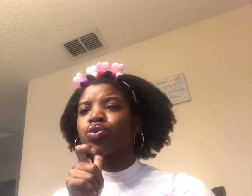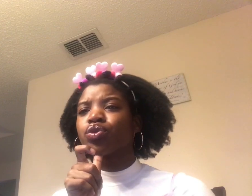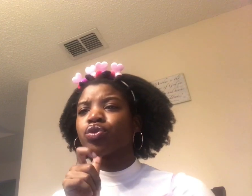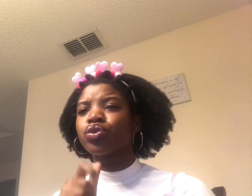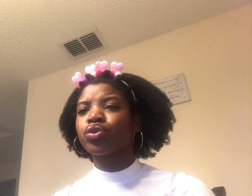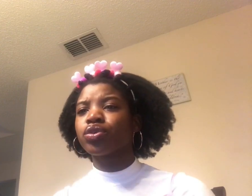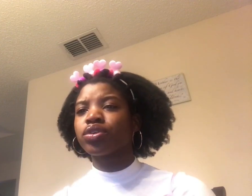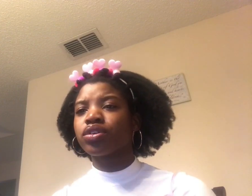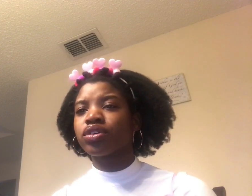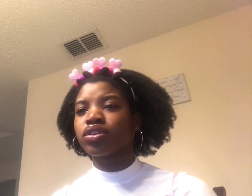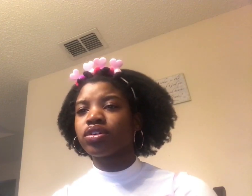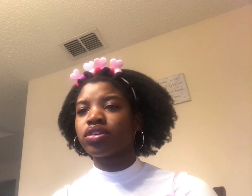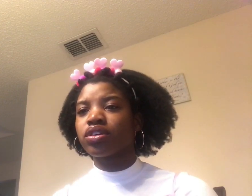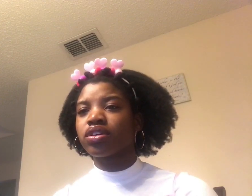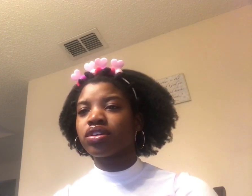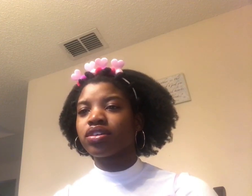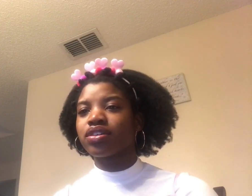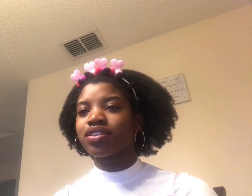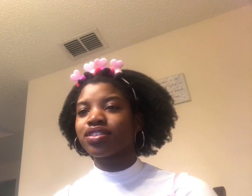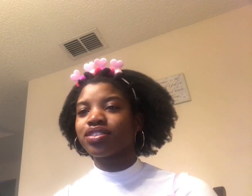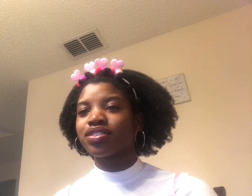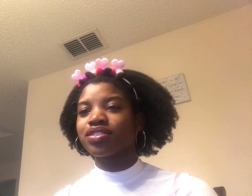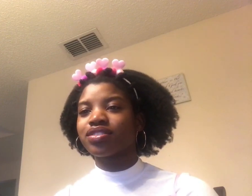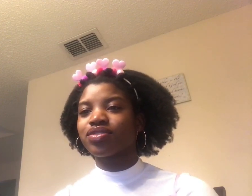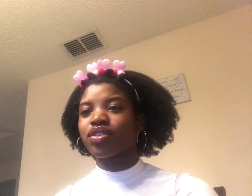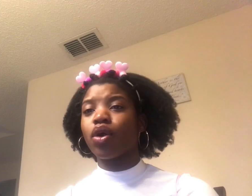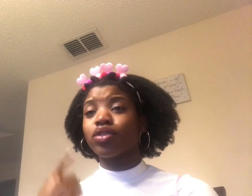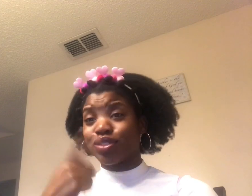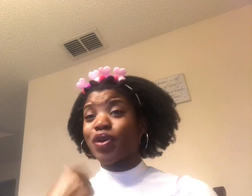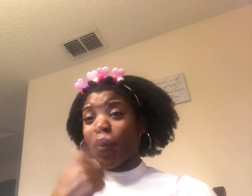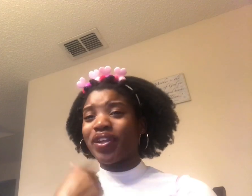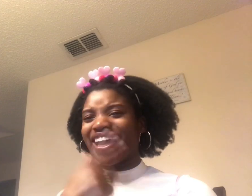that's an older generation okay